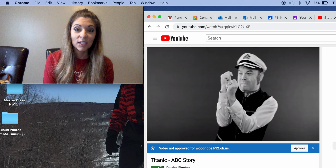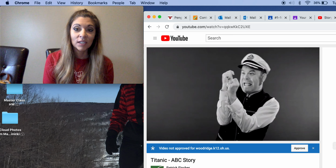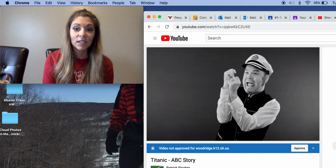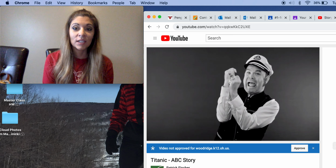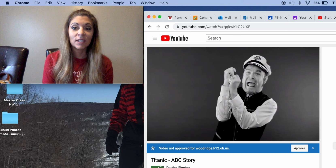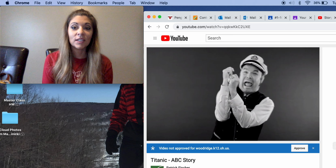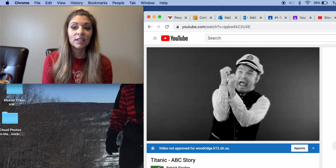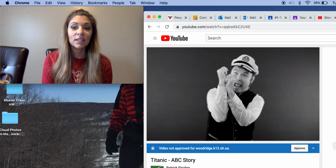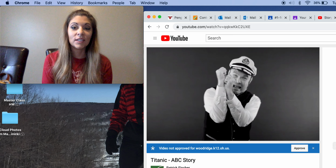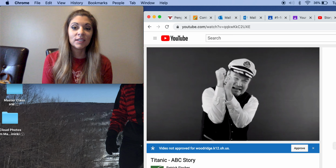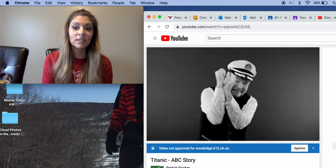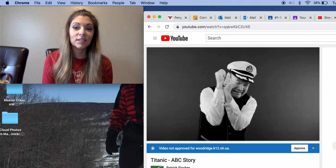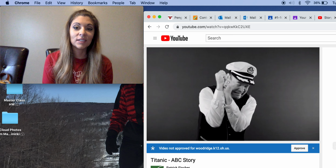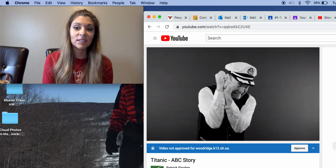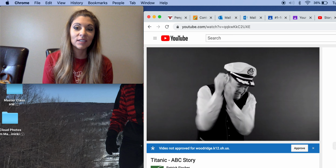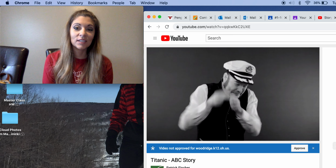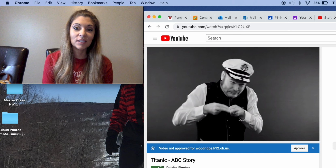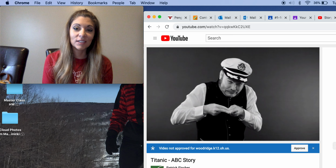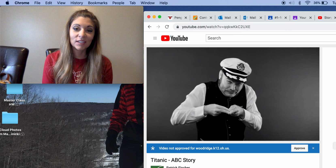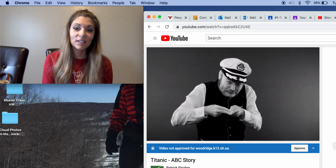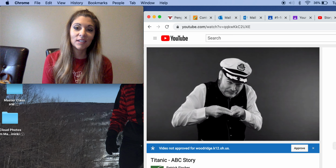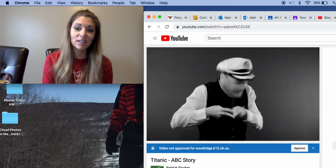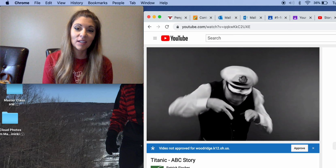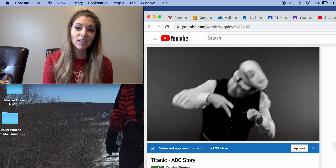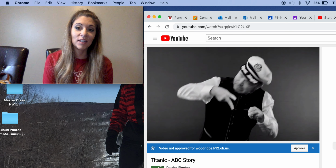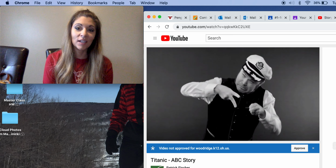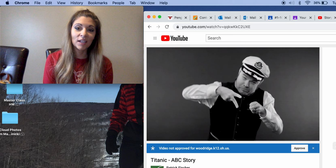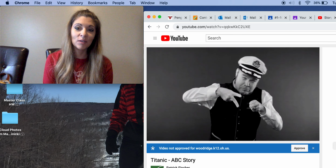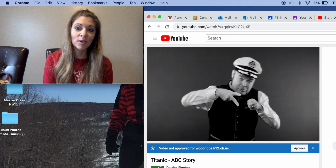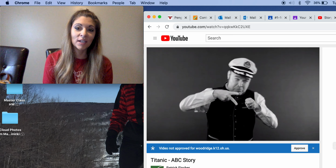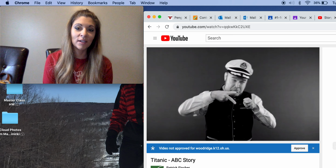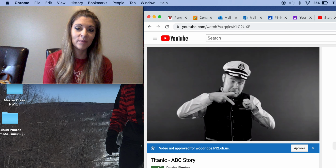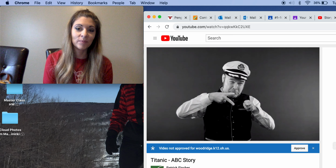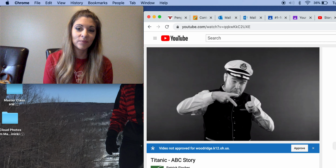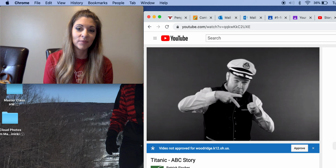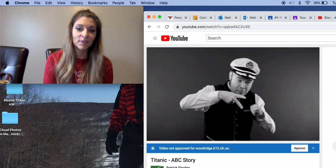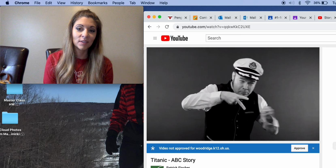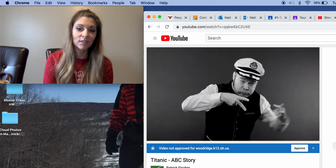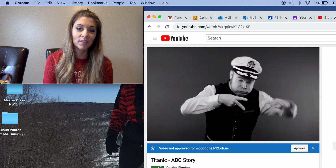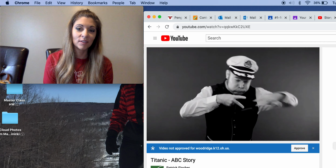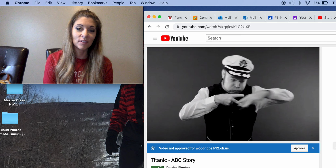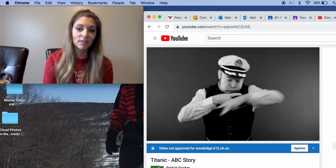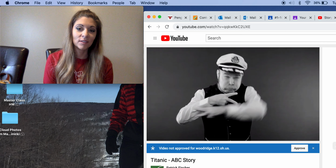happens. Is they hit it anyway,